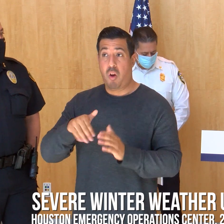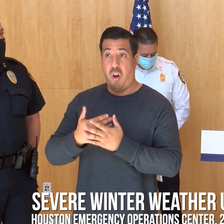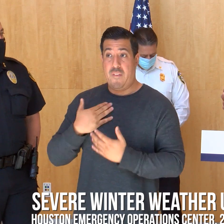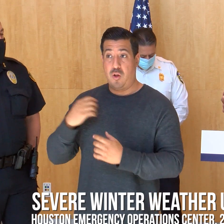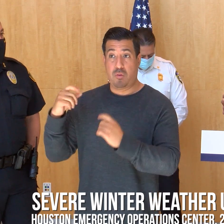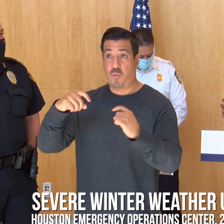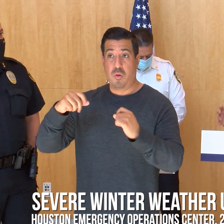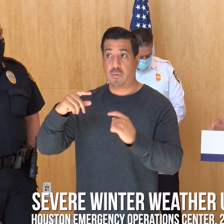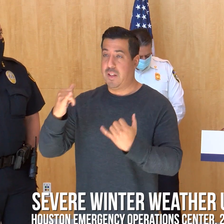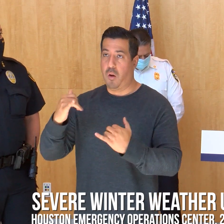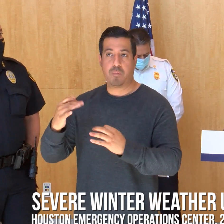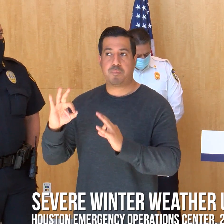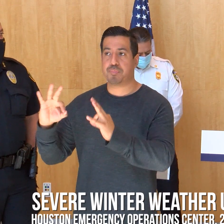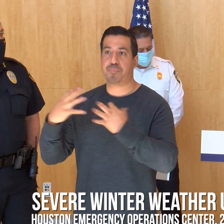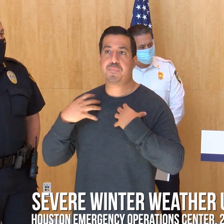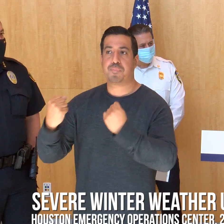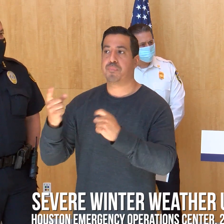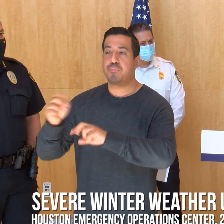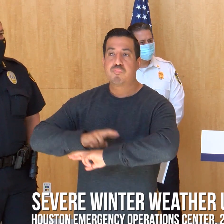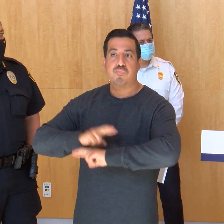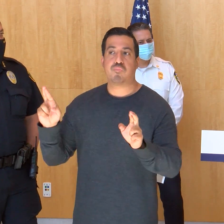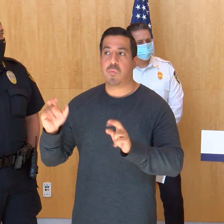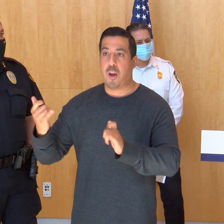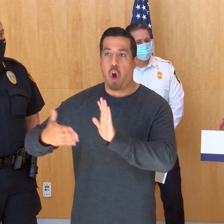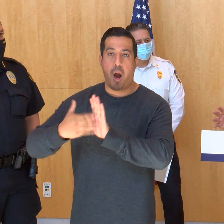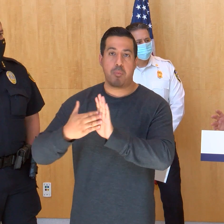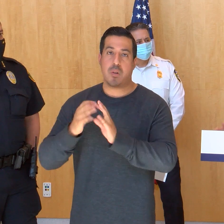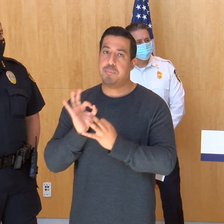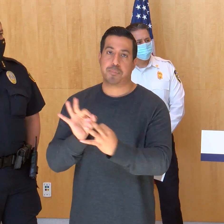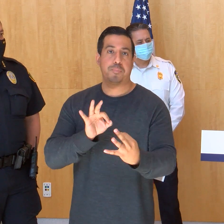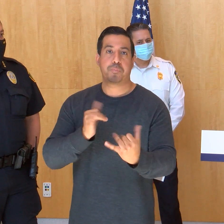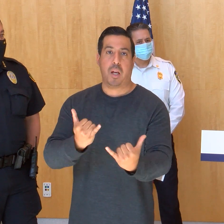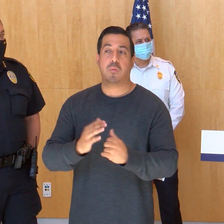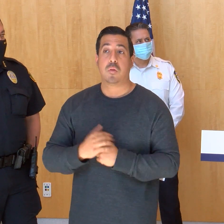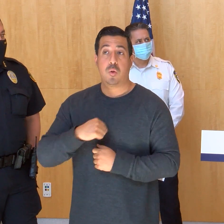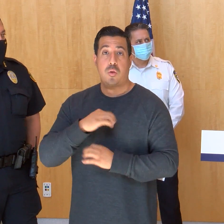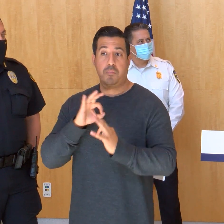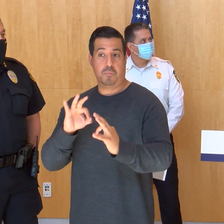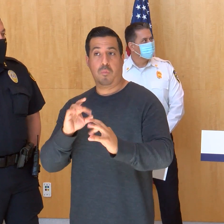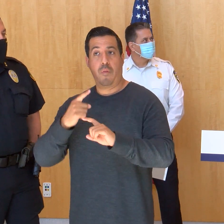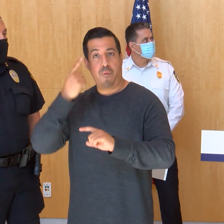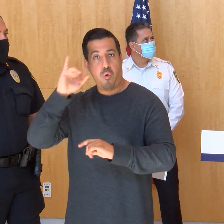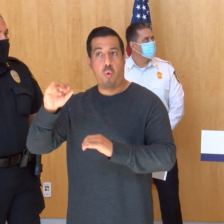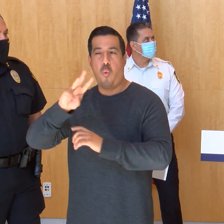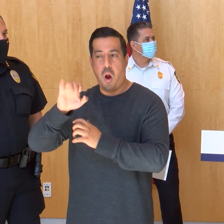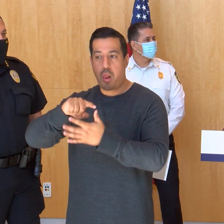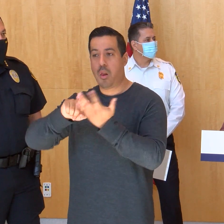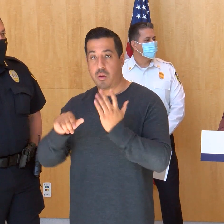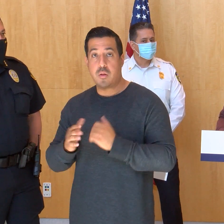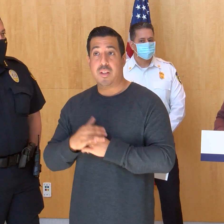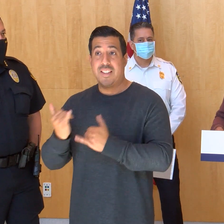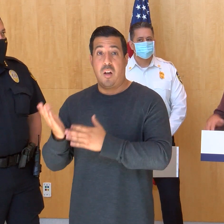is 100% recovered. It's ready and it is operating perfectly. So we're in great shape on our transmission grid. Secondly,